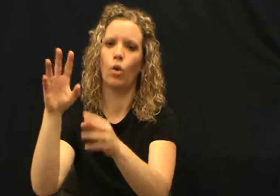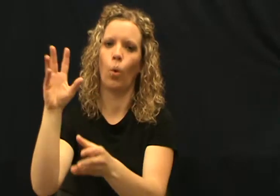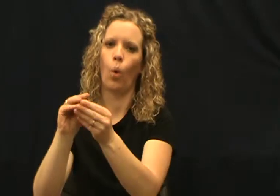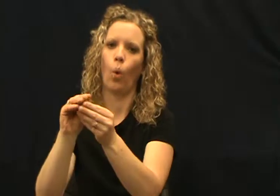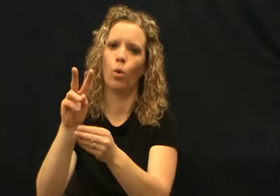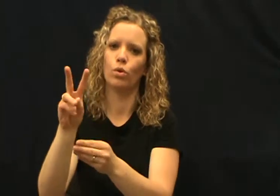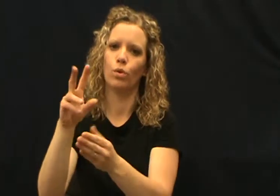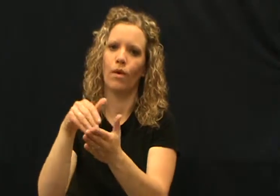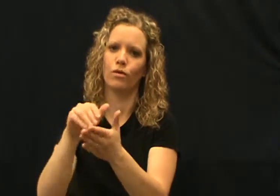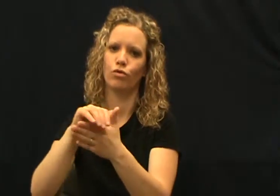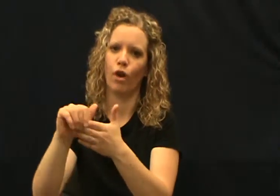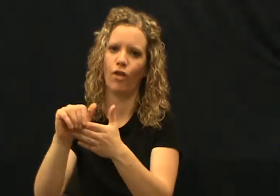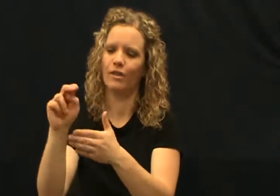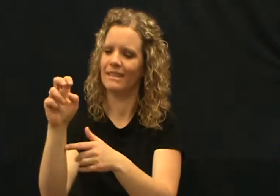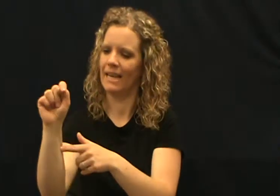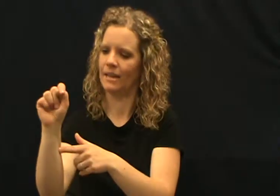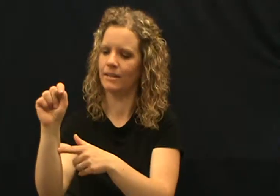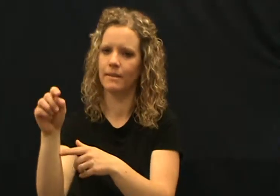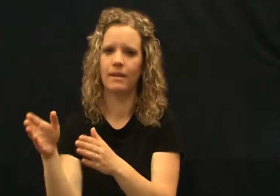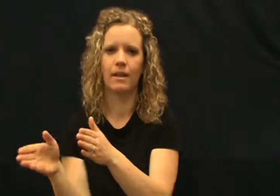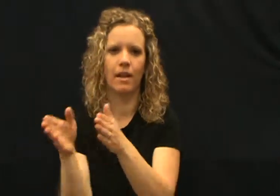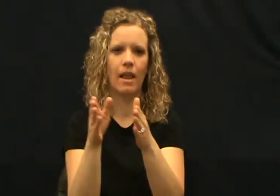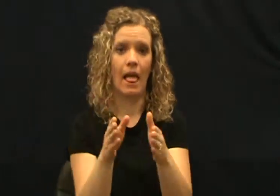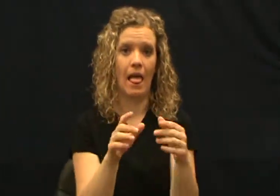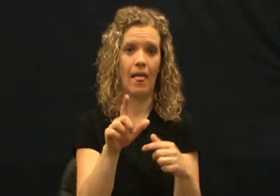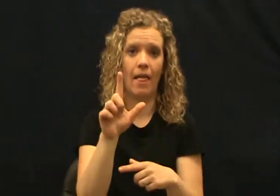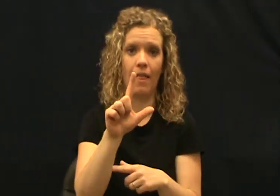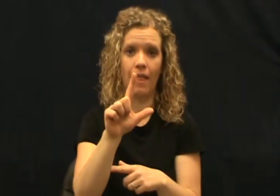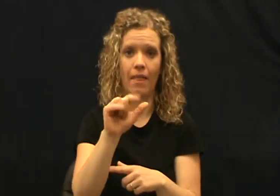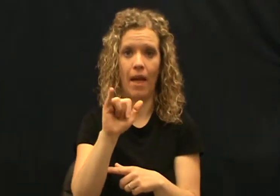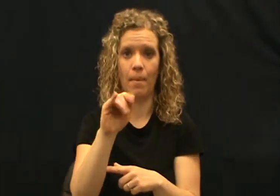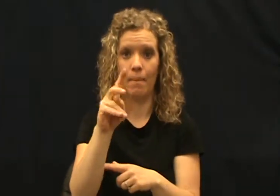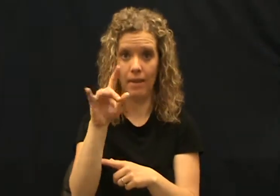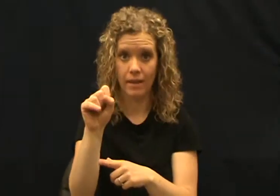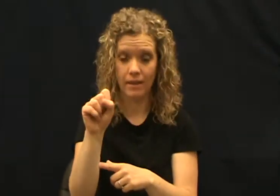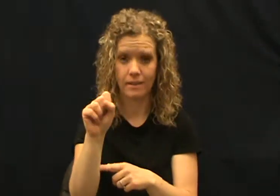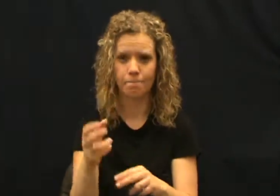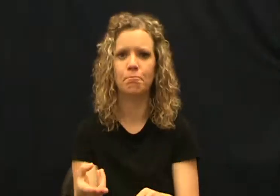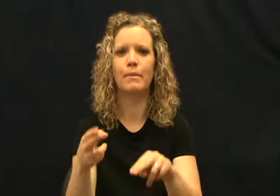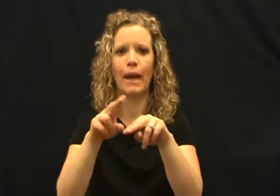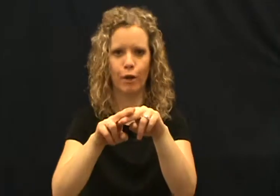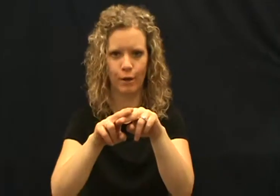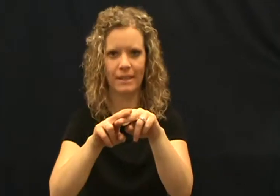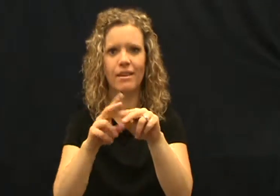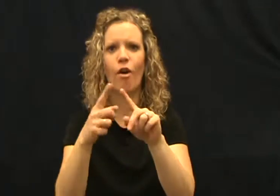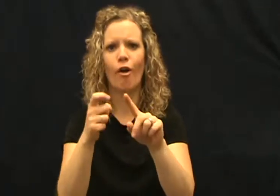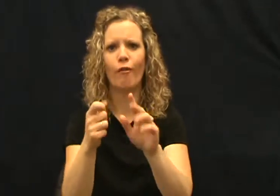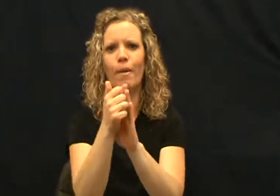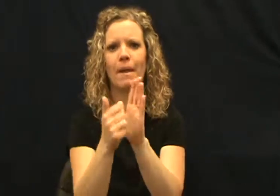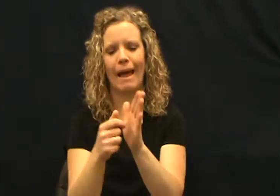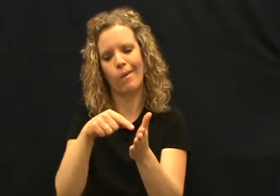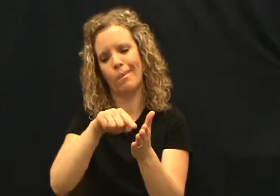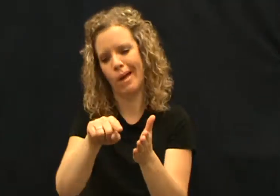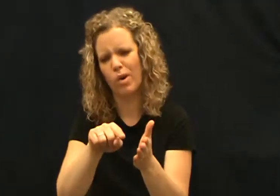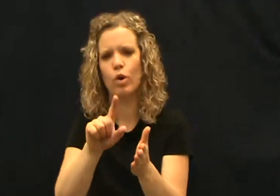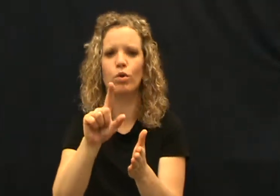net. Liabilities increased by the account payable of $2,000. So once again, at the end of